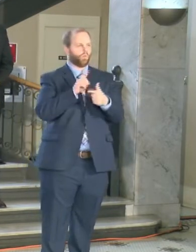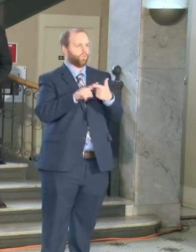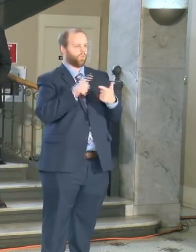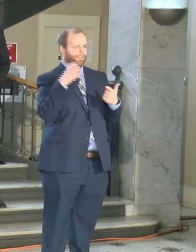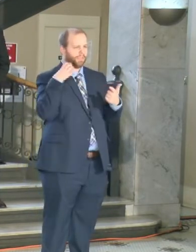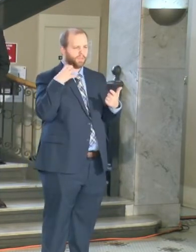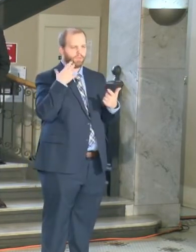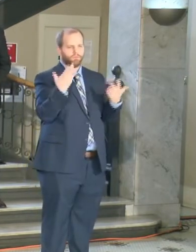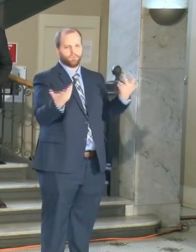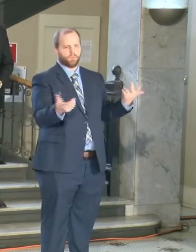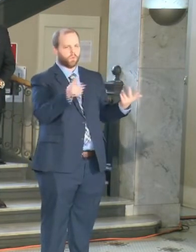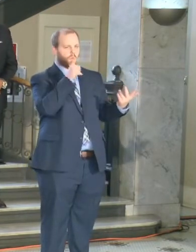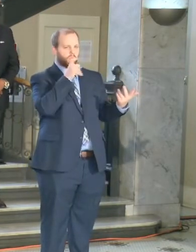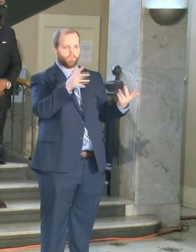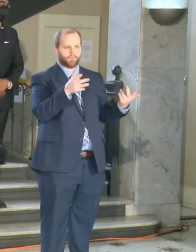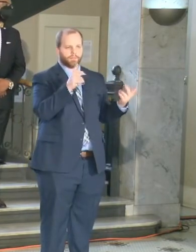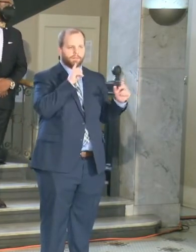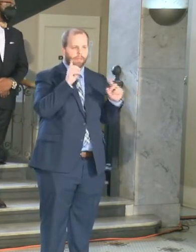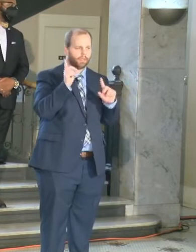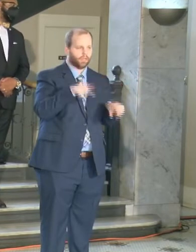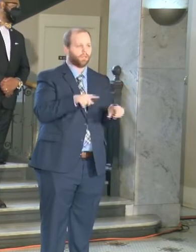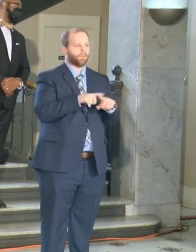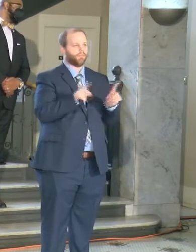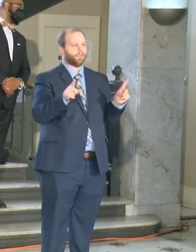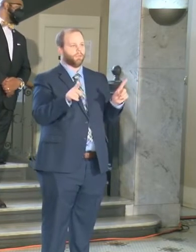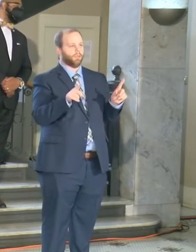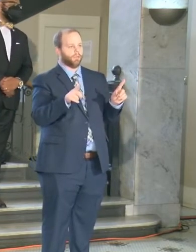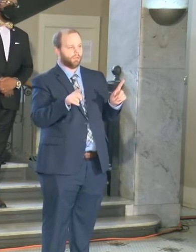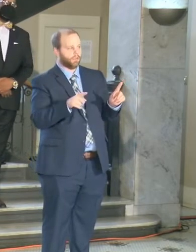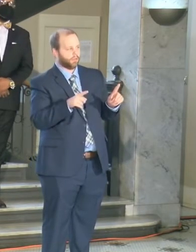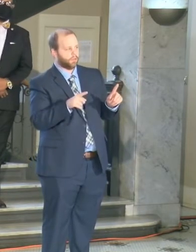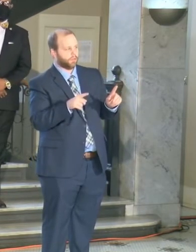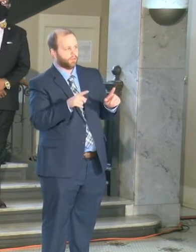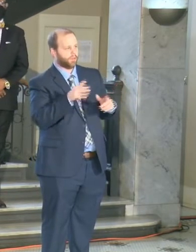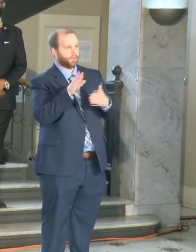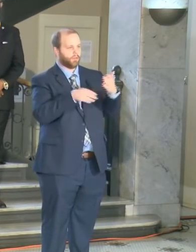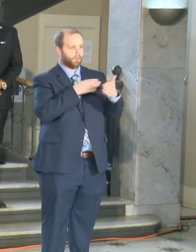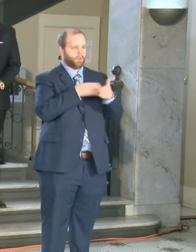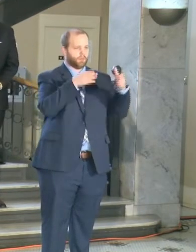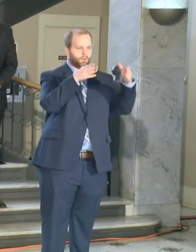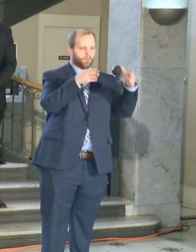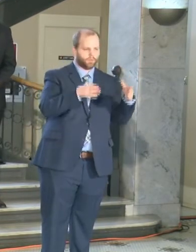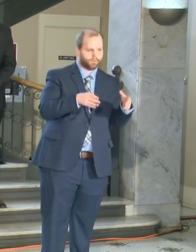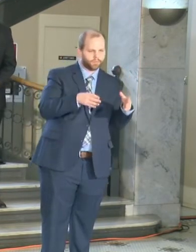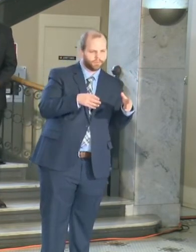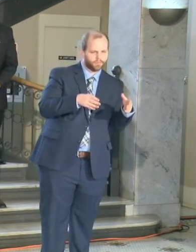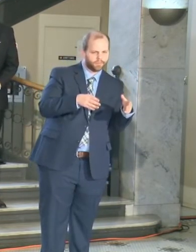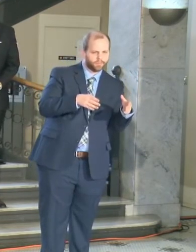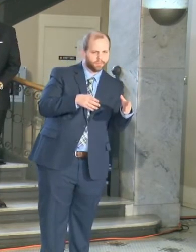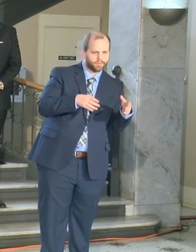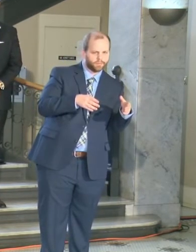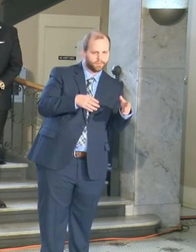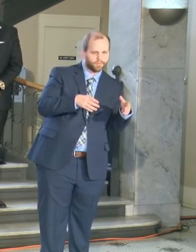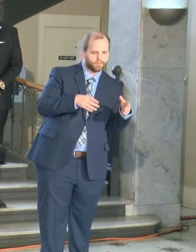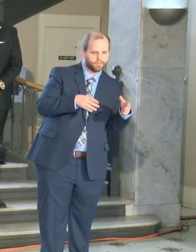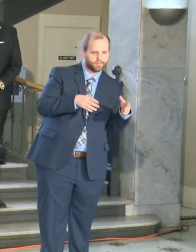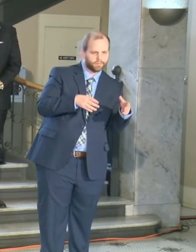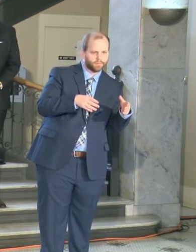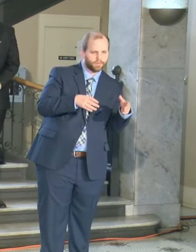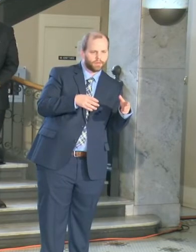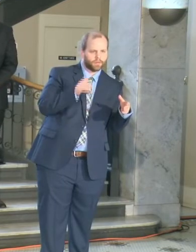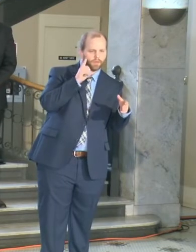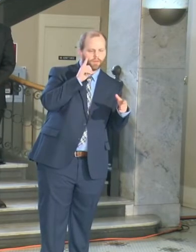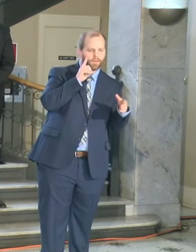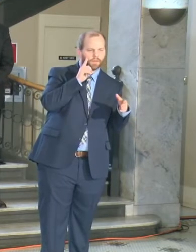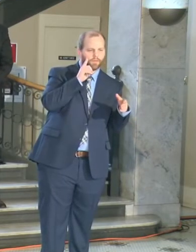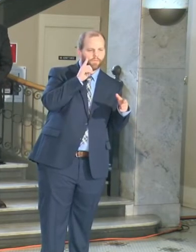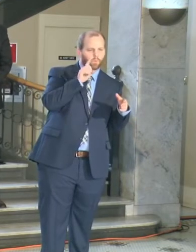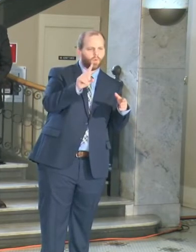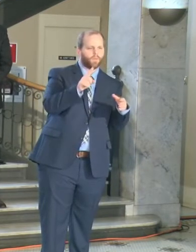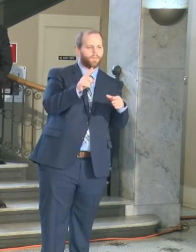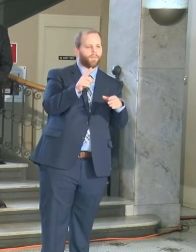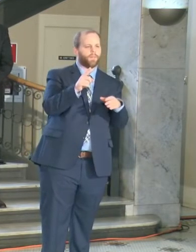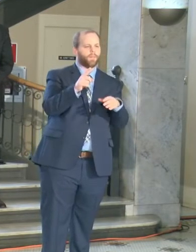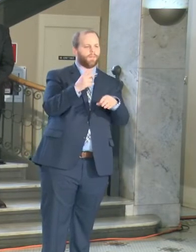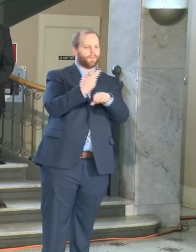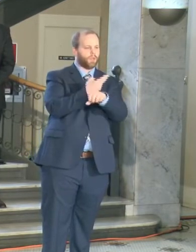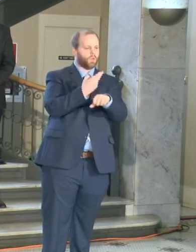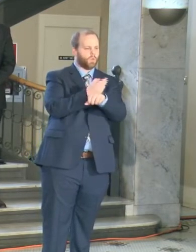i